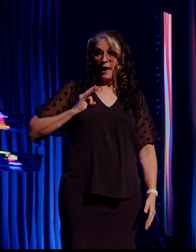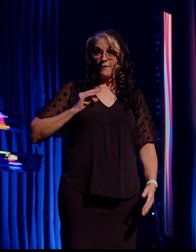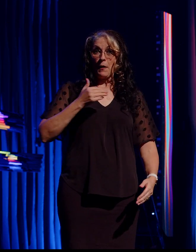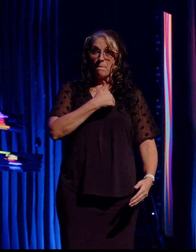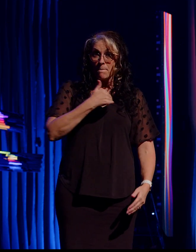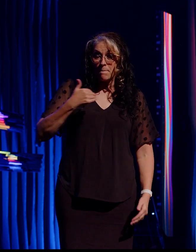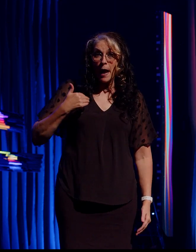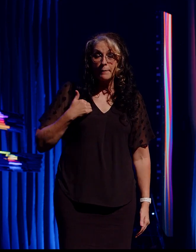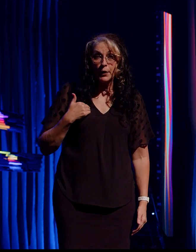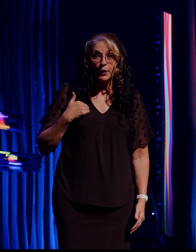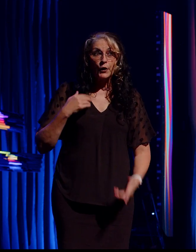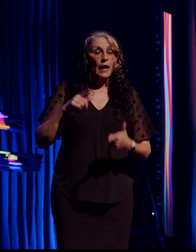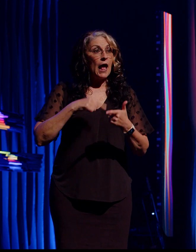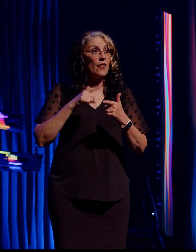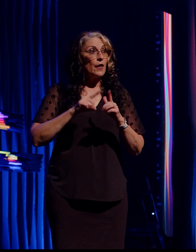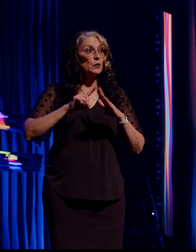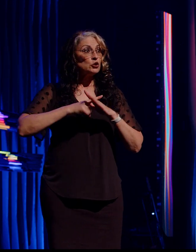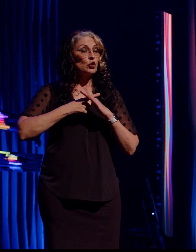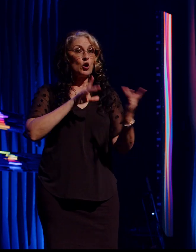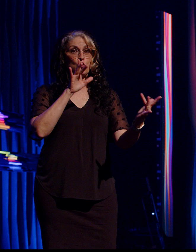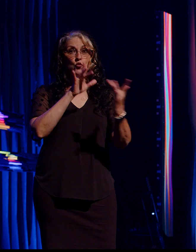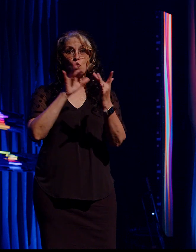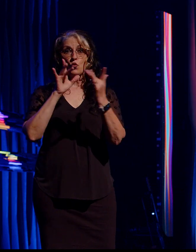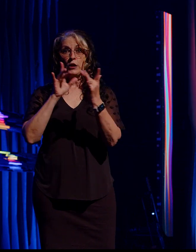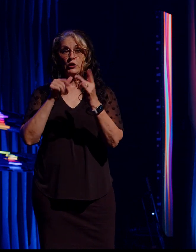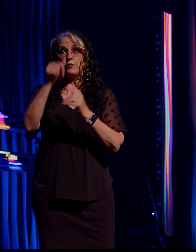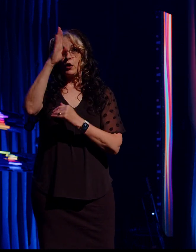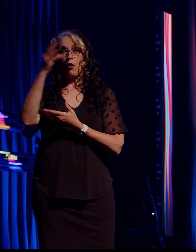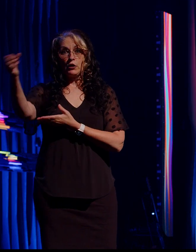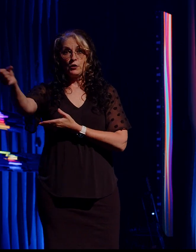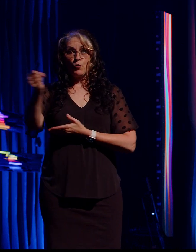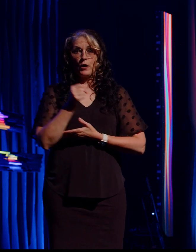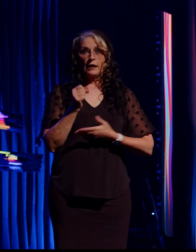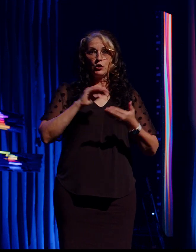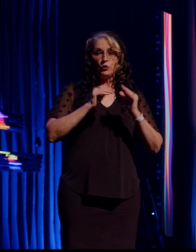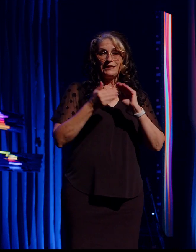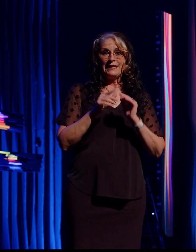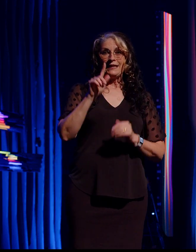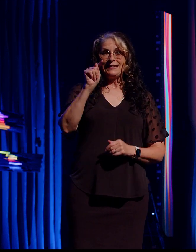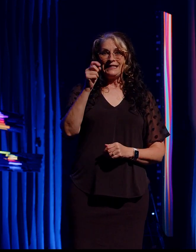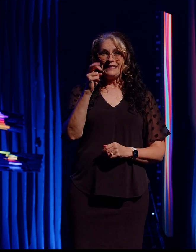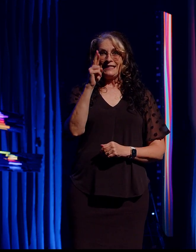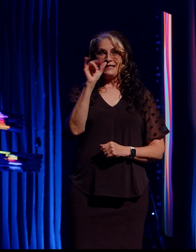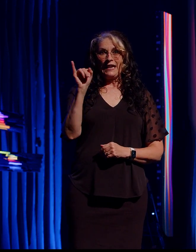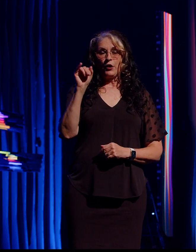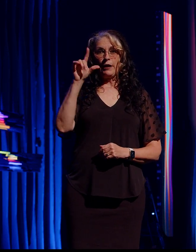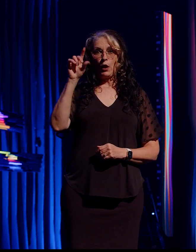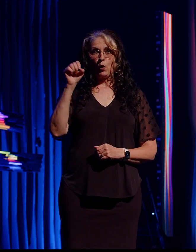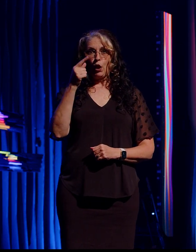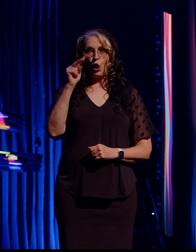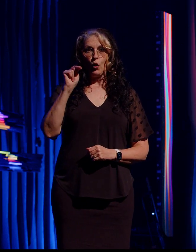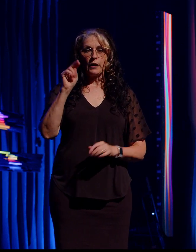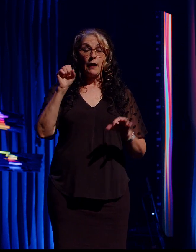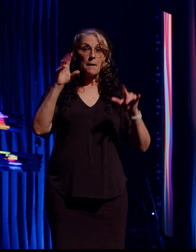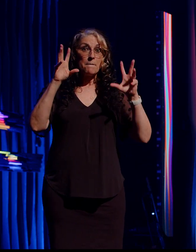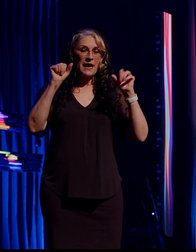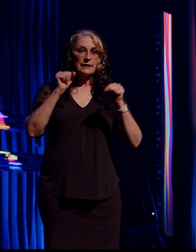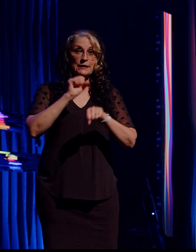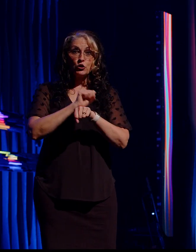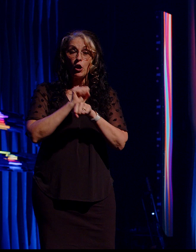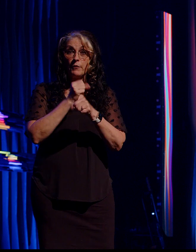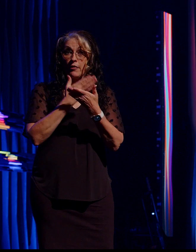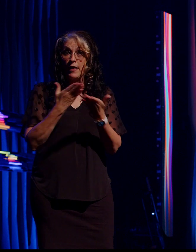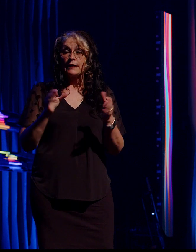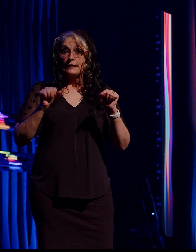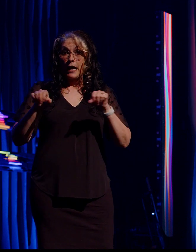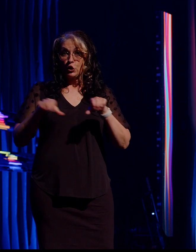a new staff member, and then we started reaching those that God is bringing to our city right now. Terry Logan's the person who's leading this and does just a phenomenal job. Some of the things that